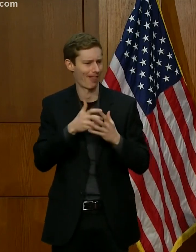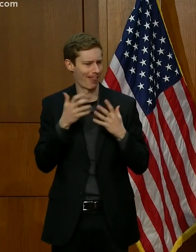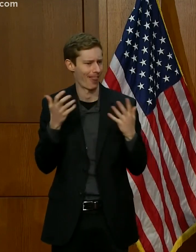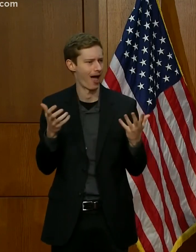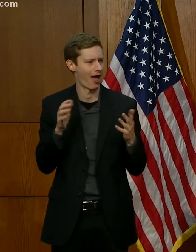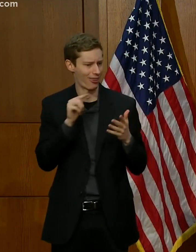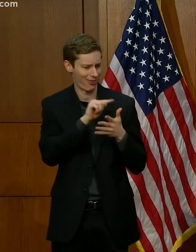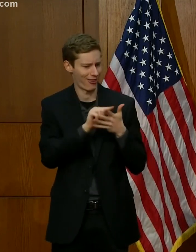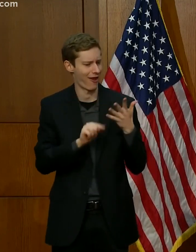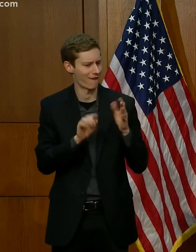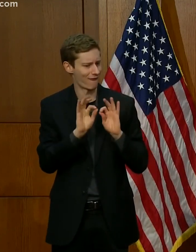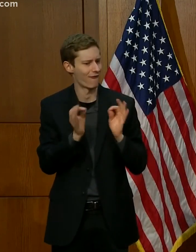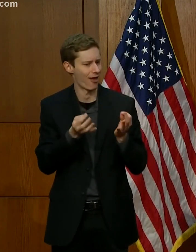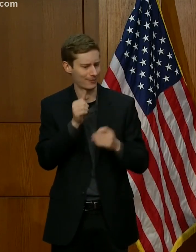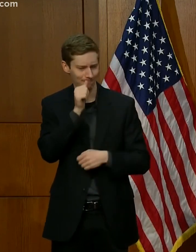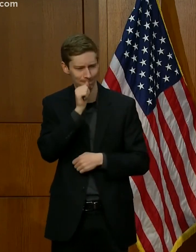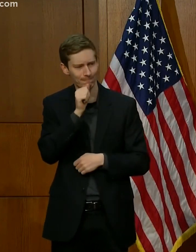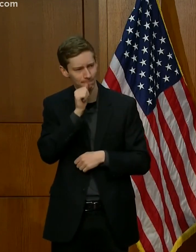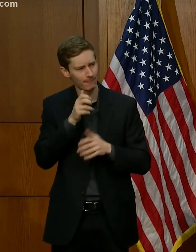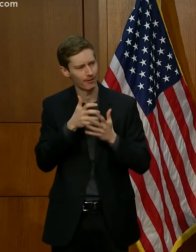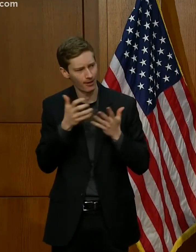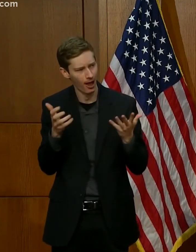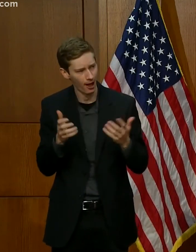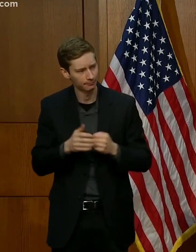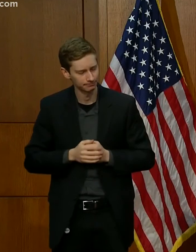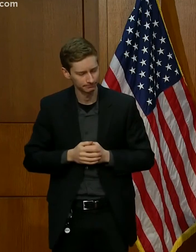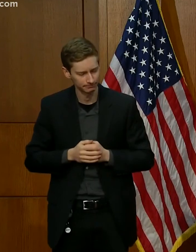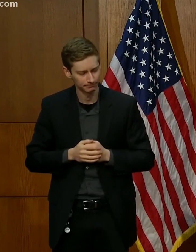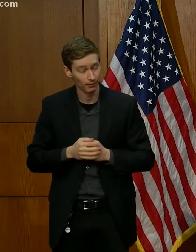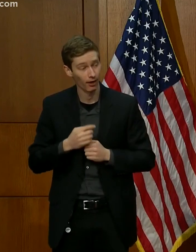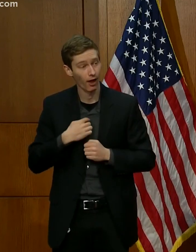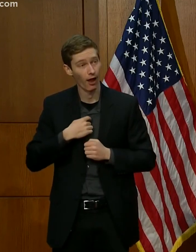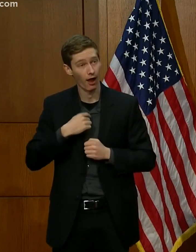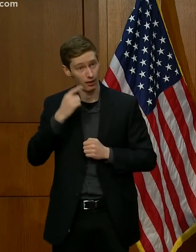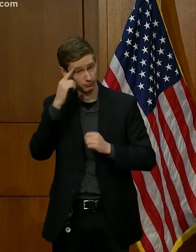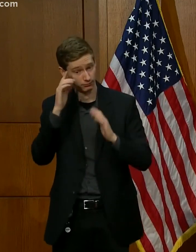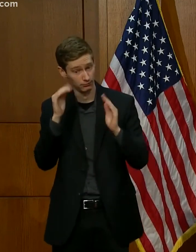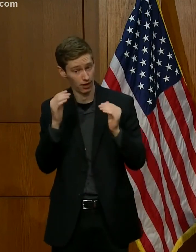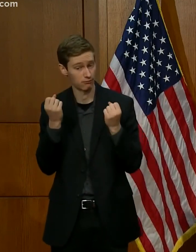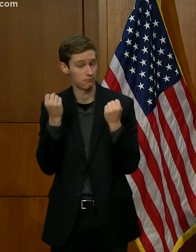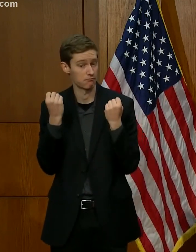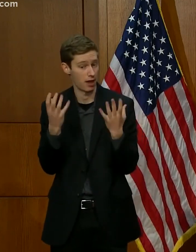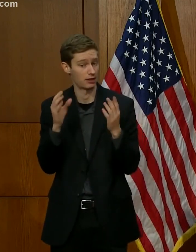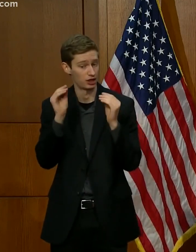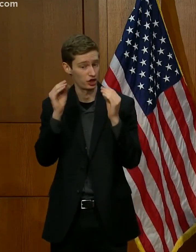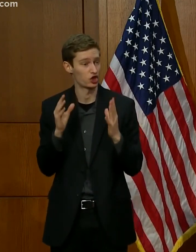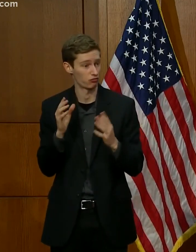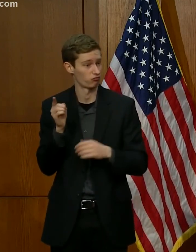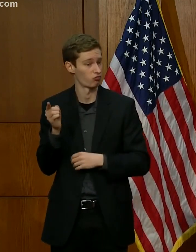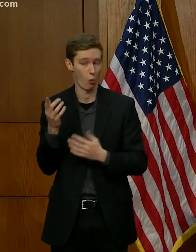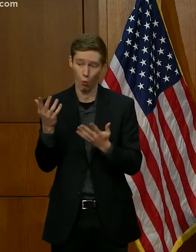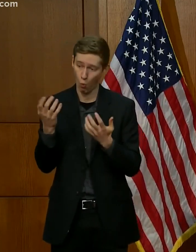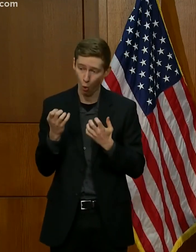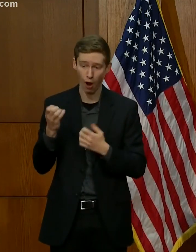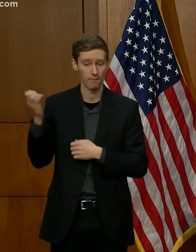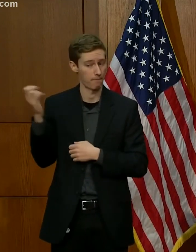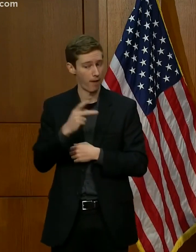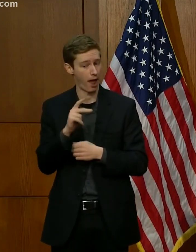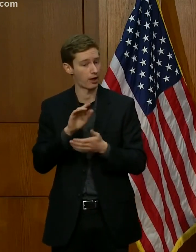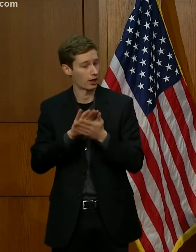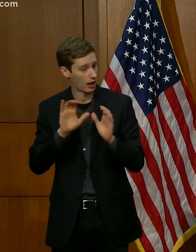this, and so I expect there will be a lot of teachers that will say, you know, we want to be back in the classroom. We know our children